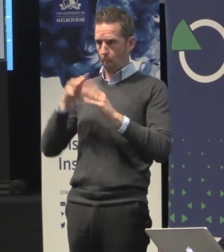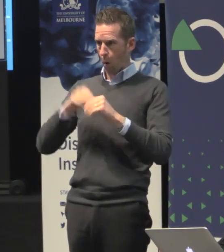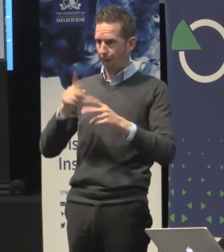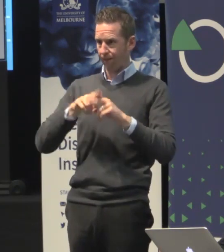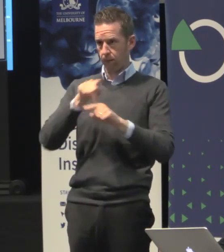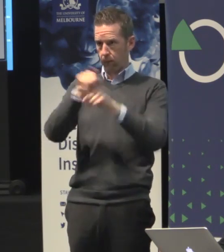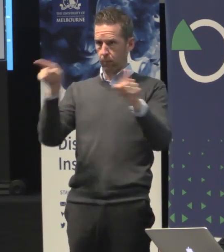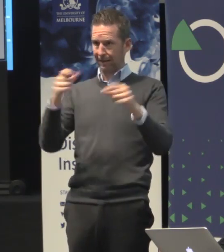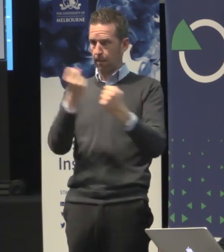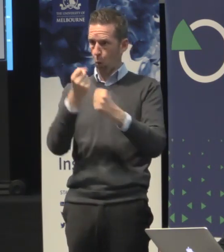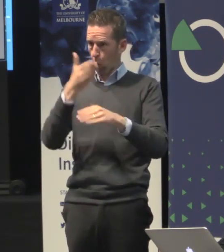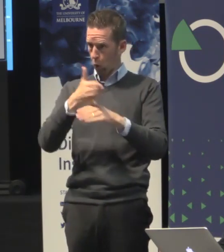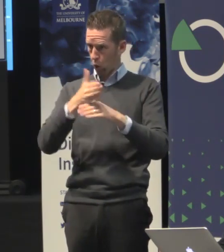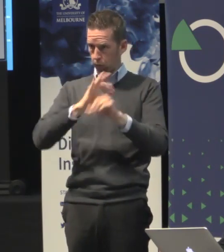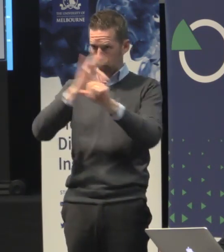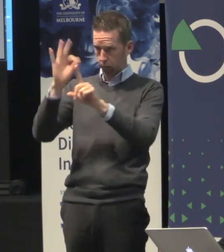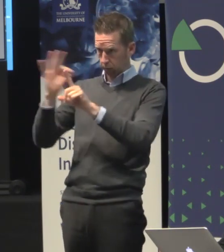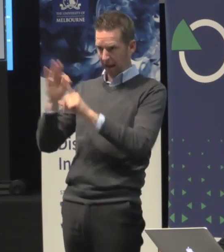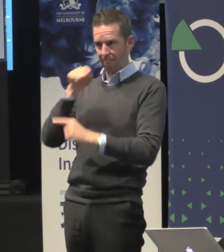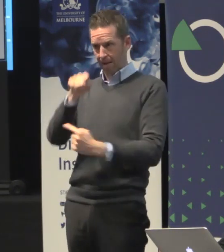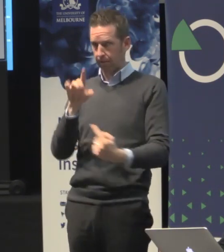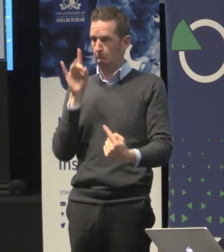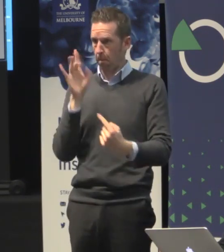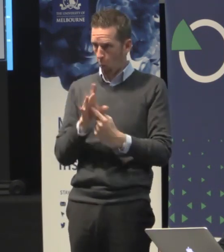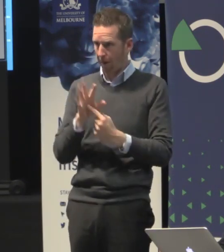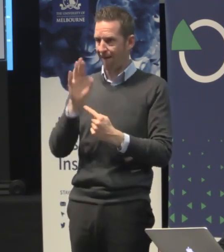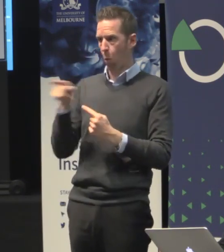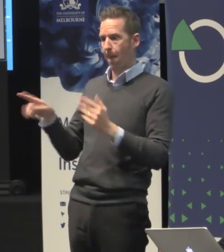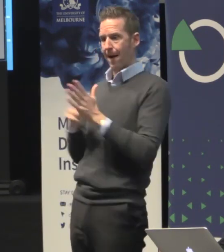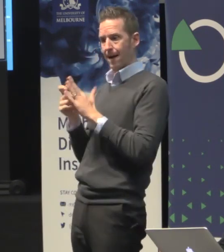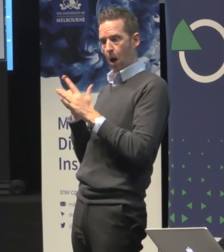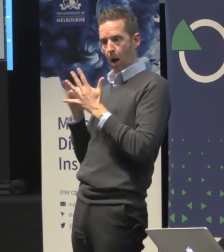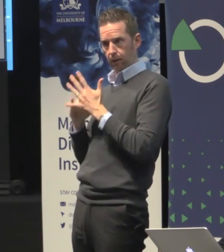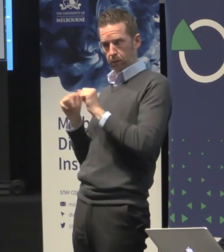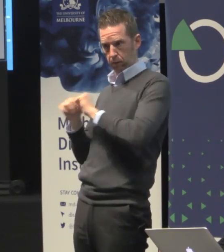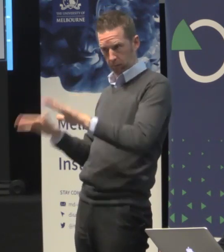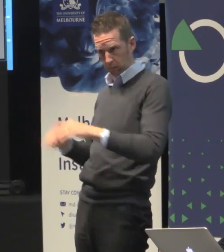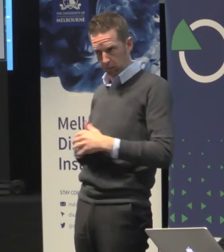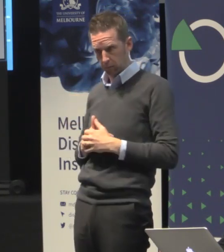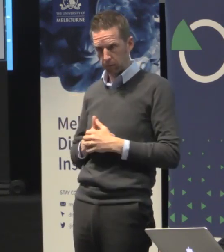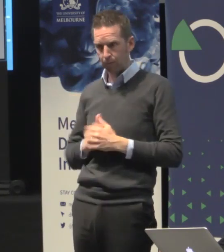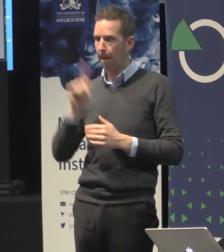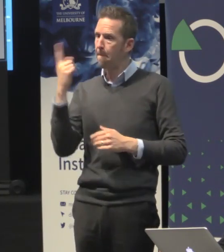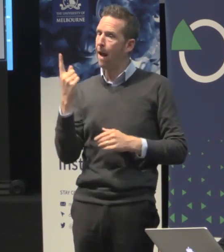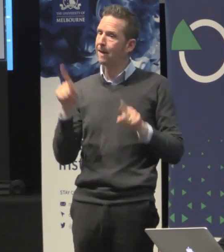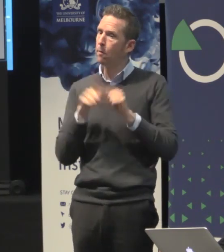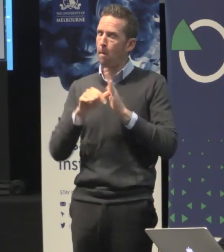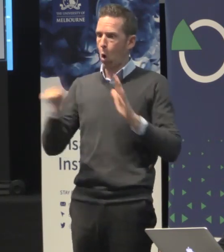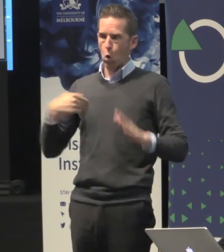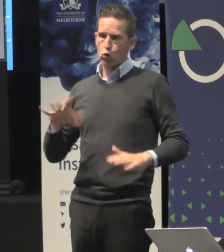support workers is essential for the NDIS to succeed, what we don't want